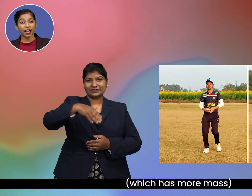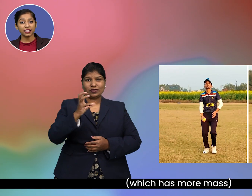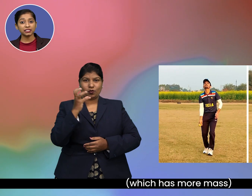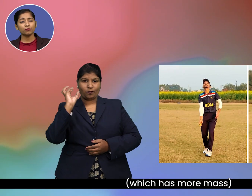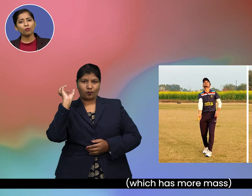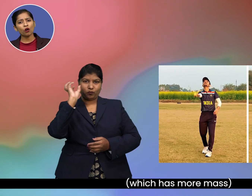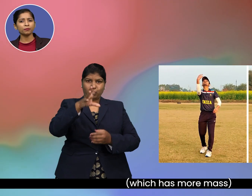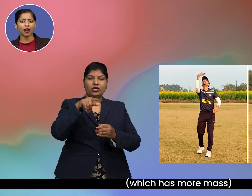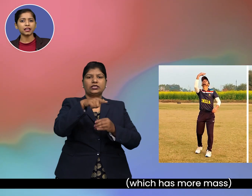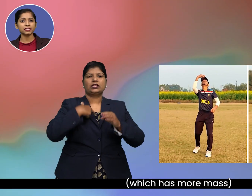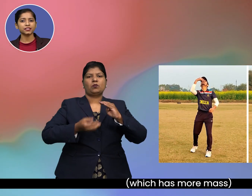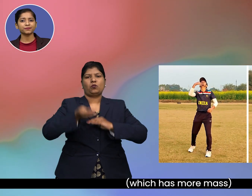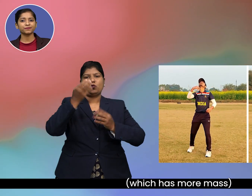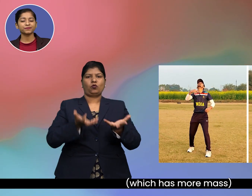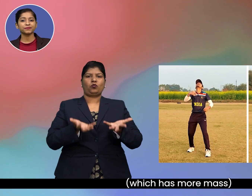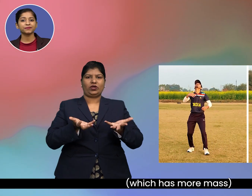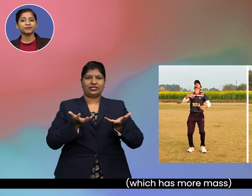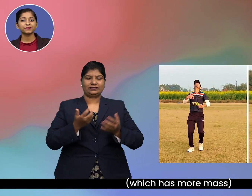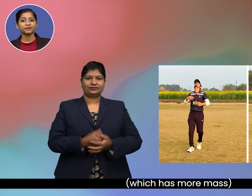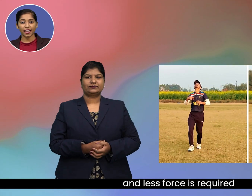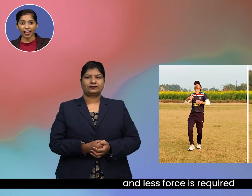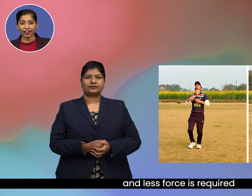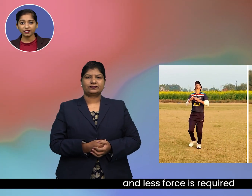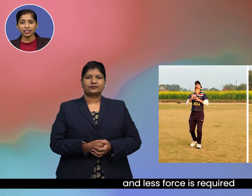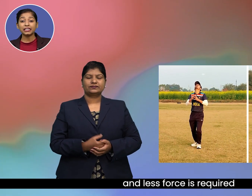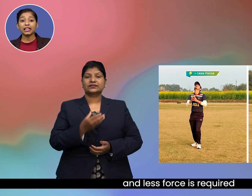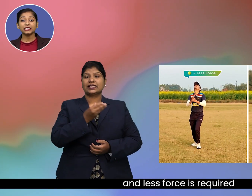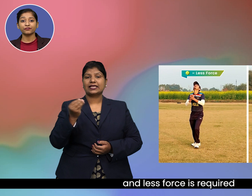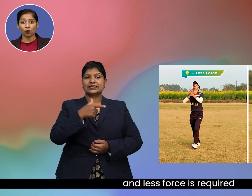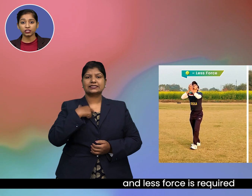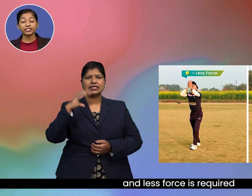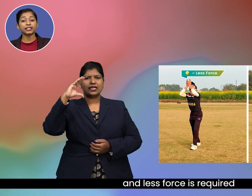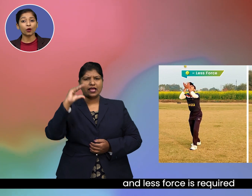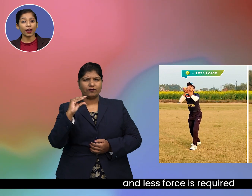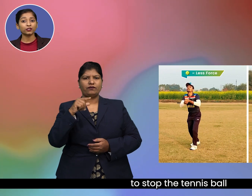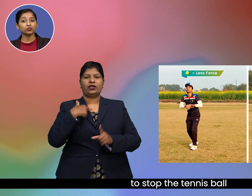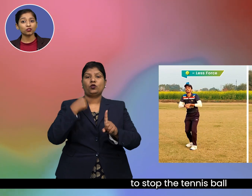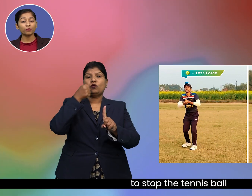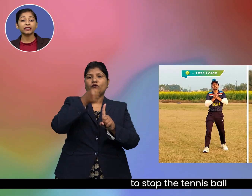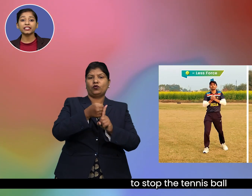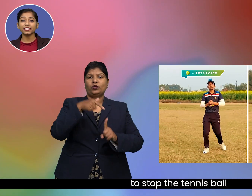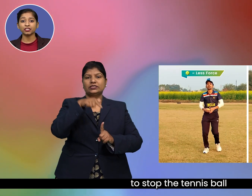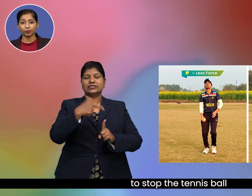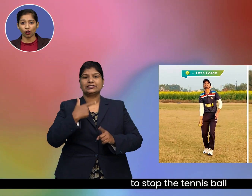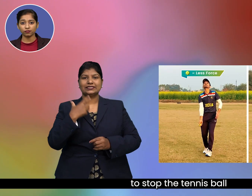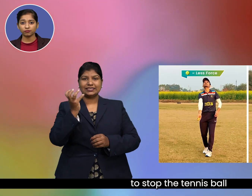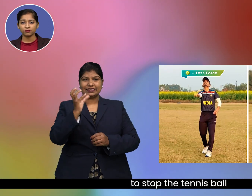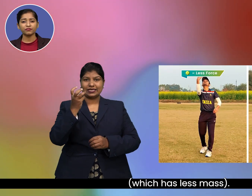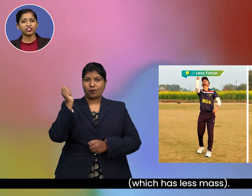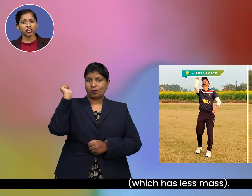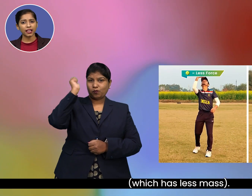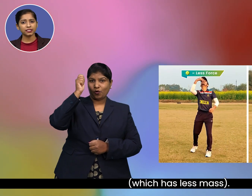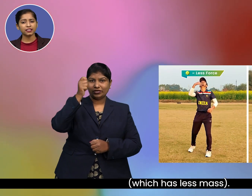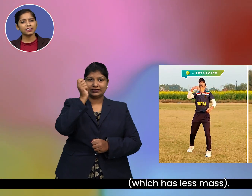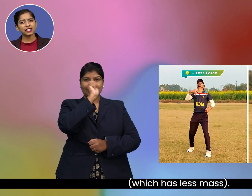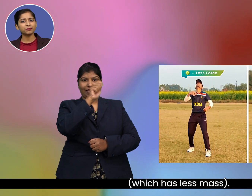which has more mass, and less force is required to stop the tennis ball,